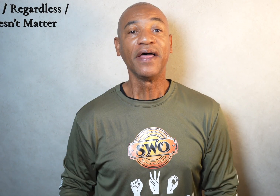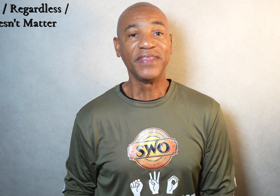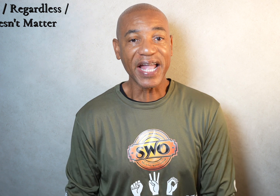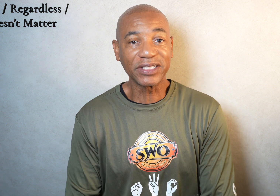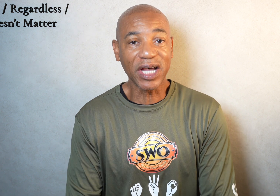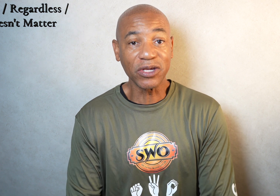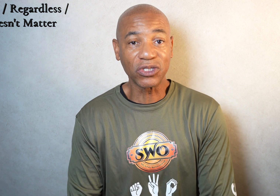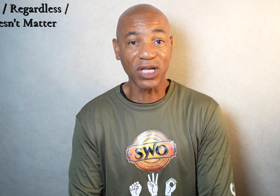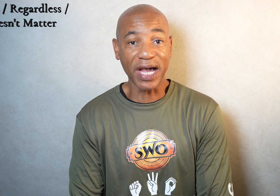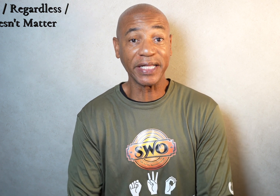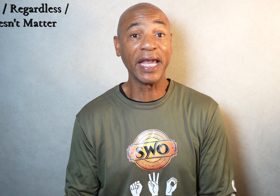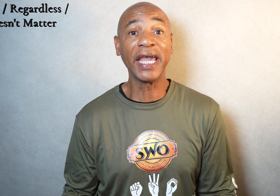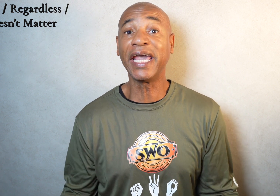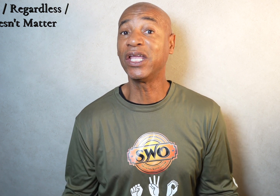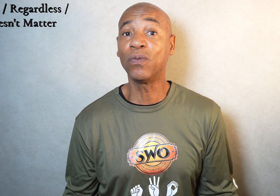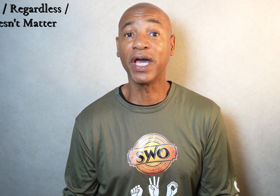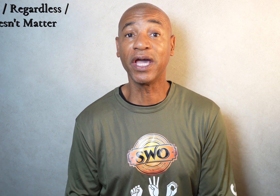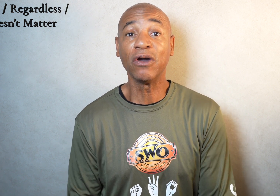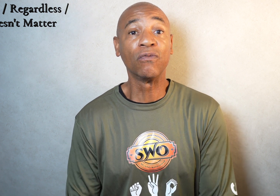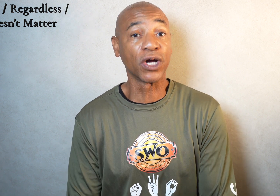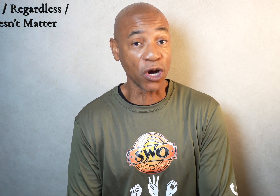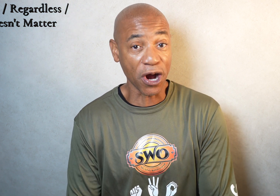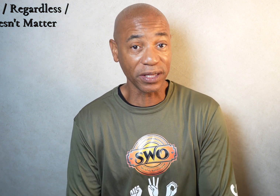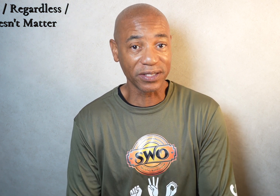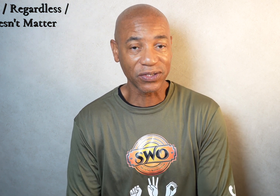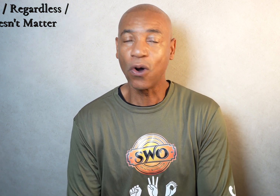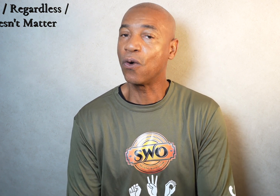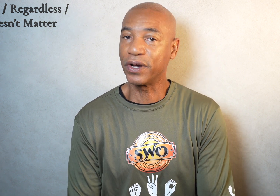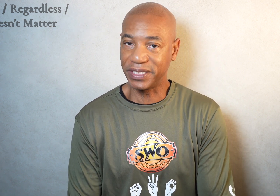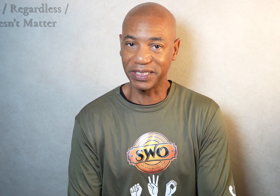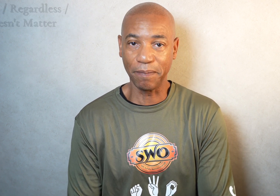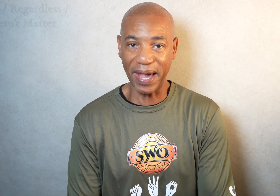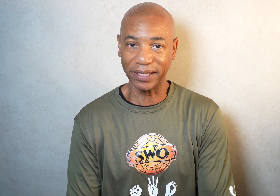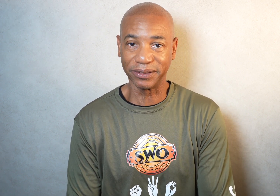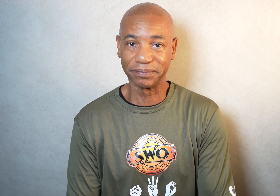That is how you sign anyway, regardless, or it doesn't matter.